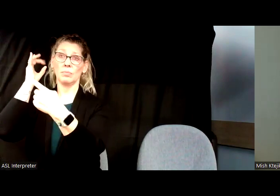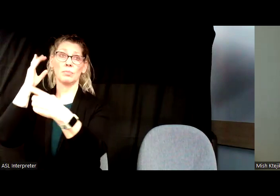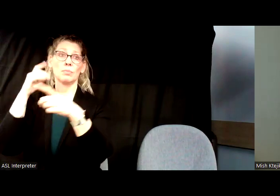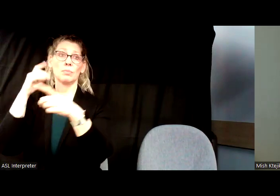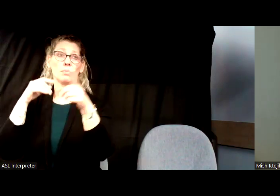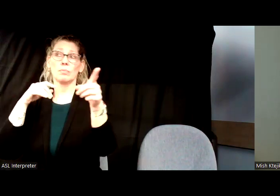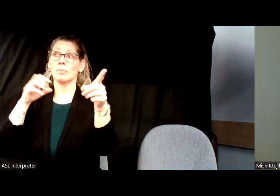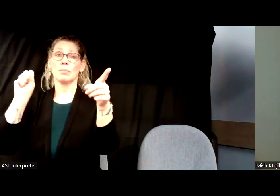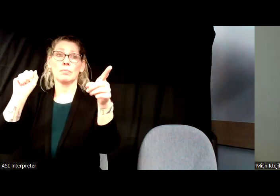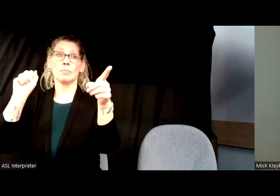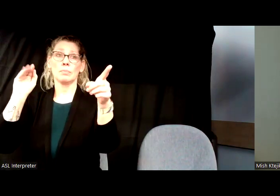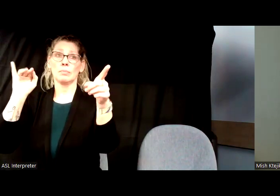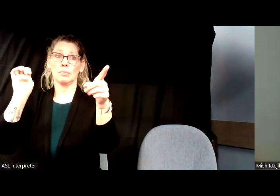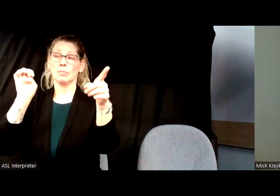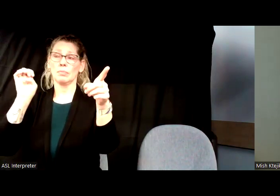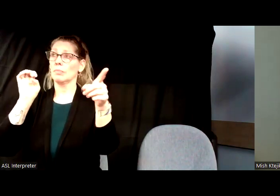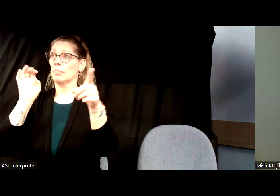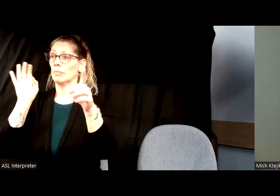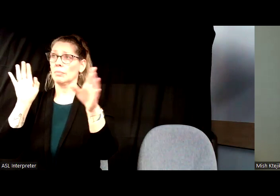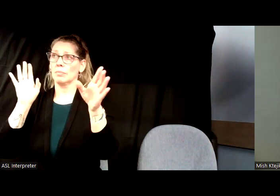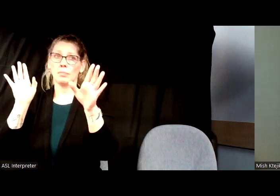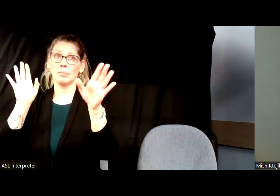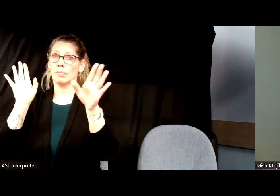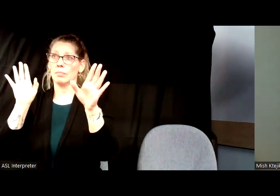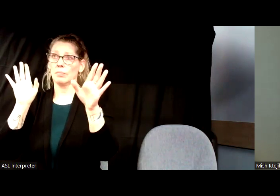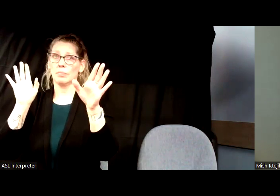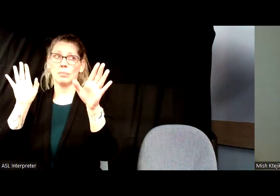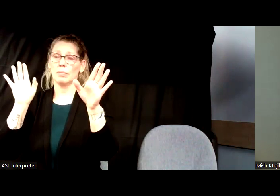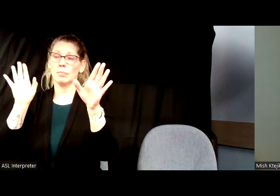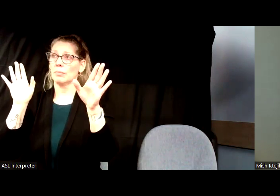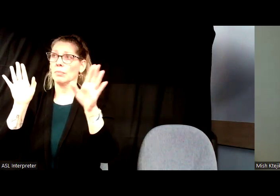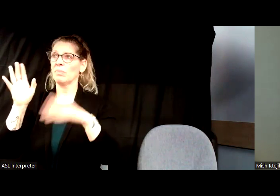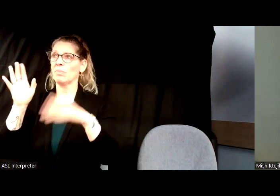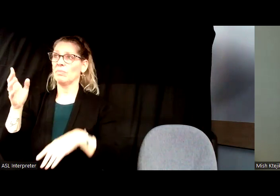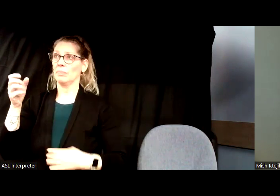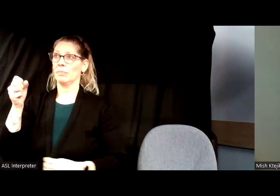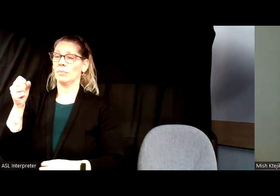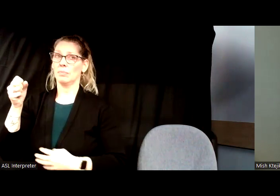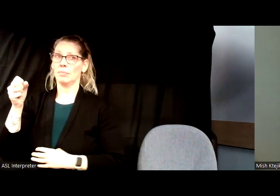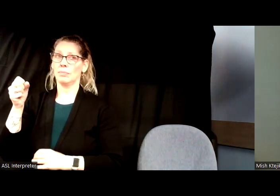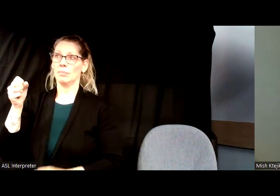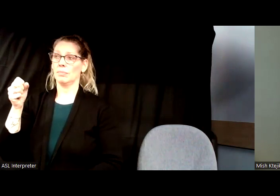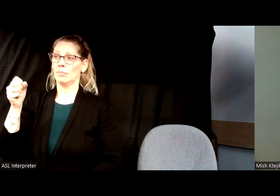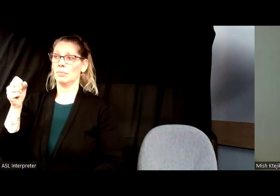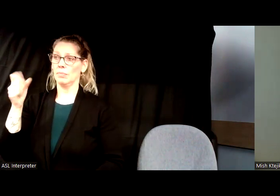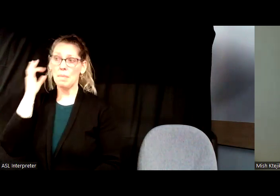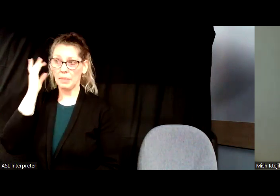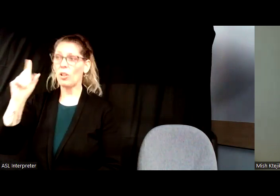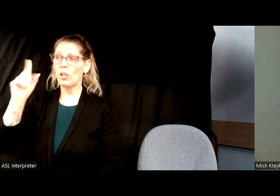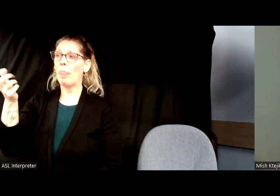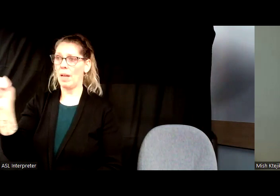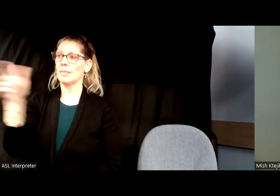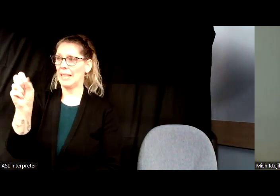26, page 10. Yeah. Actually, hold on just one moment, sorry. Mish, now that you're back, and then say.